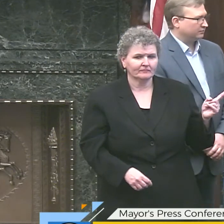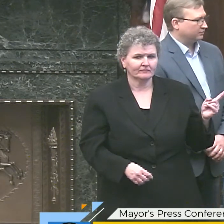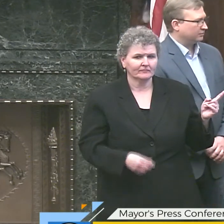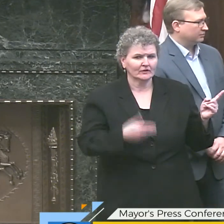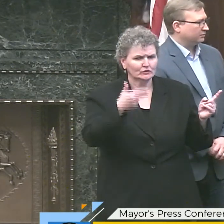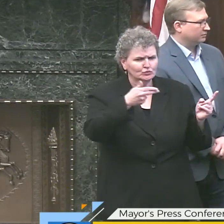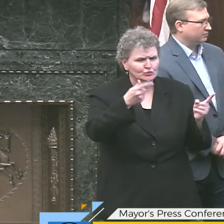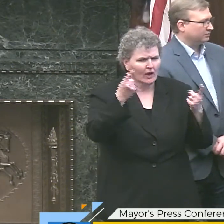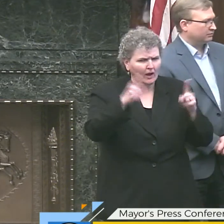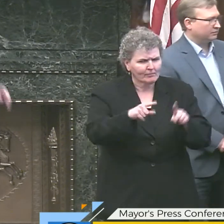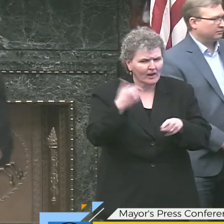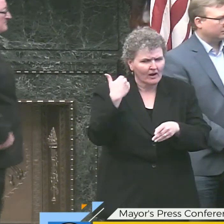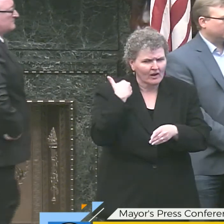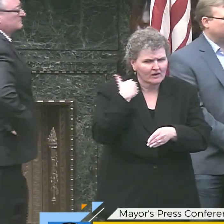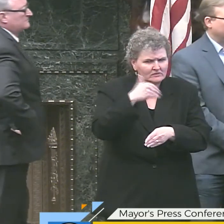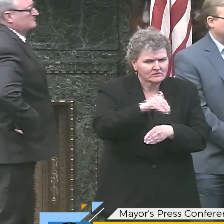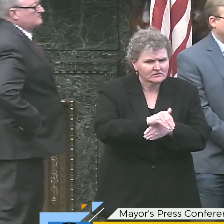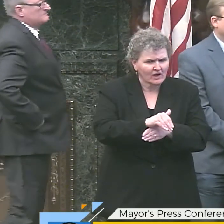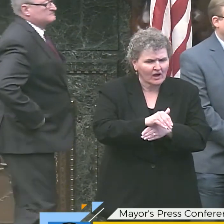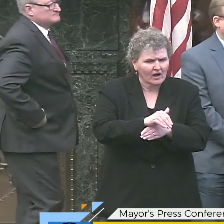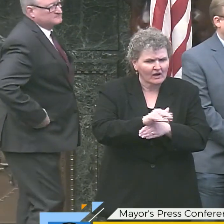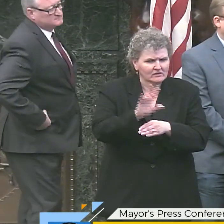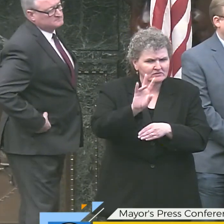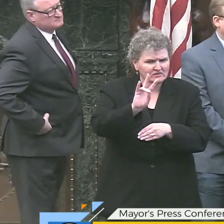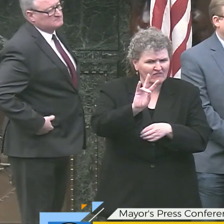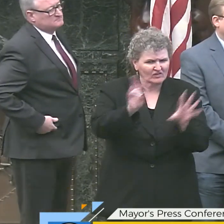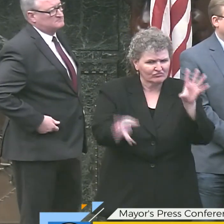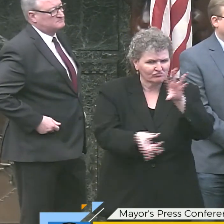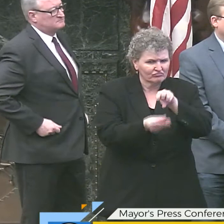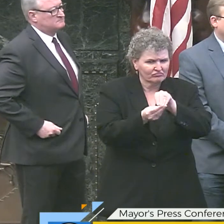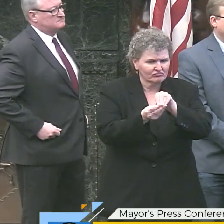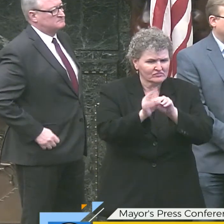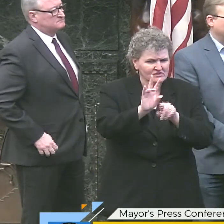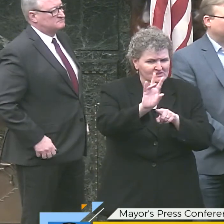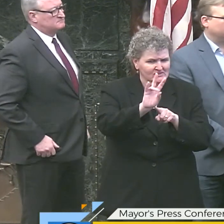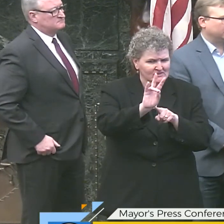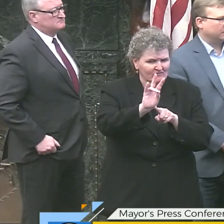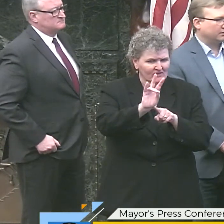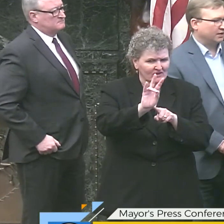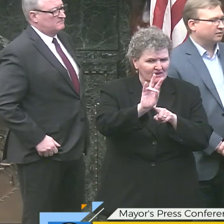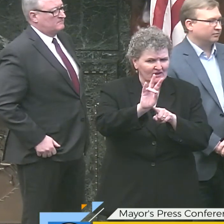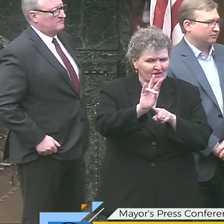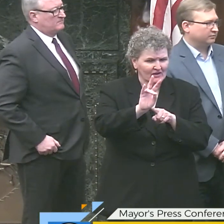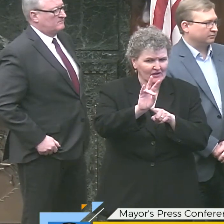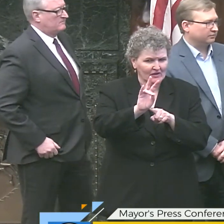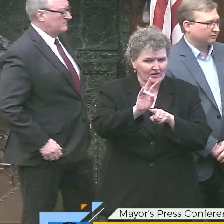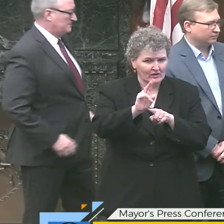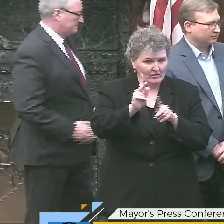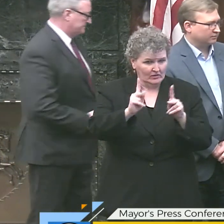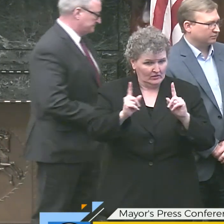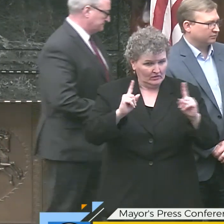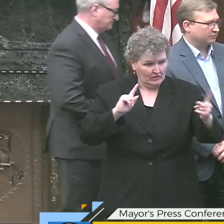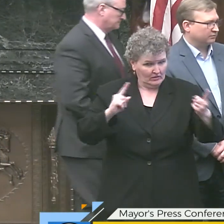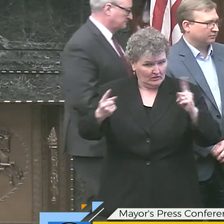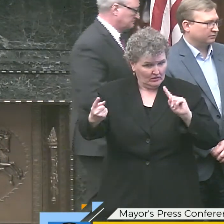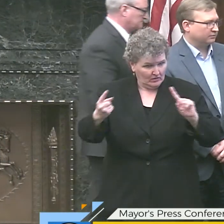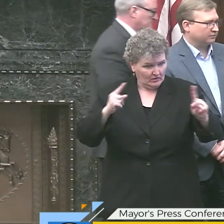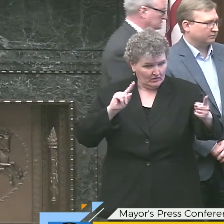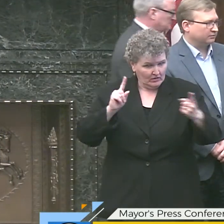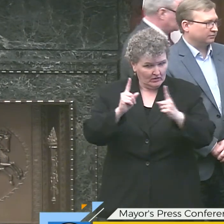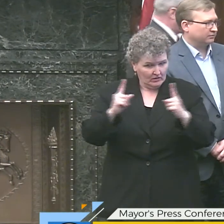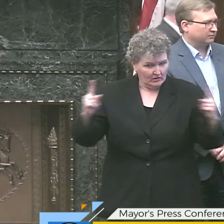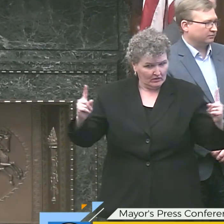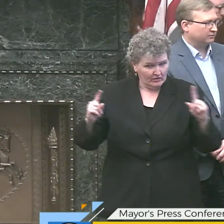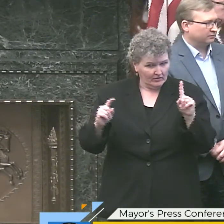involved 7 people, and is there any information 5 about people. whether they were keeping social distancing, and if there are any details from the commissioner or